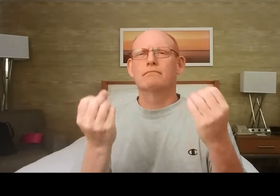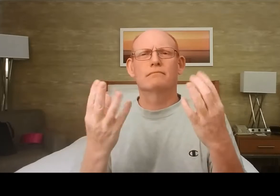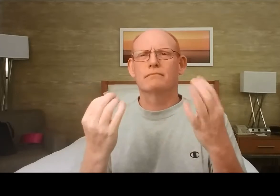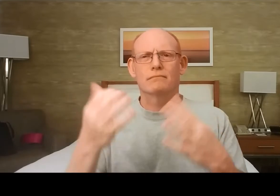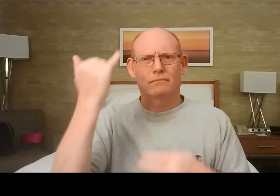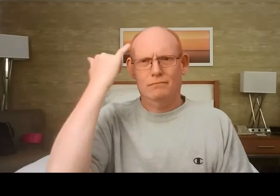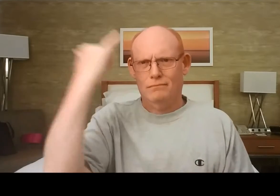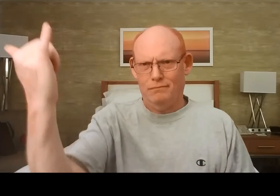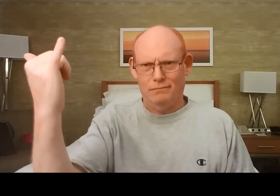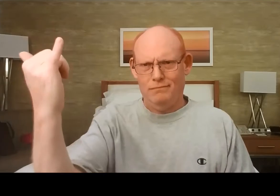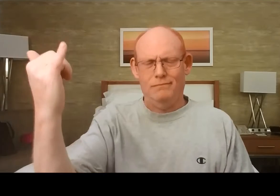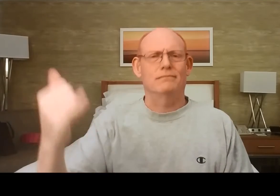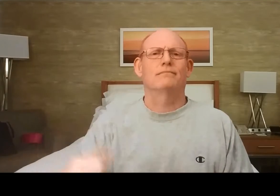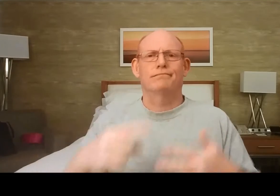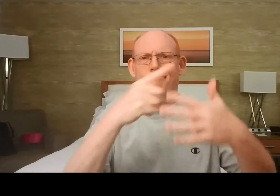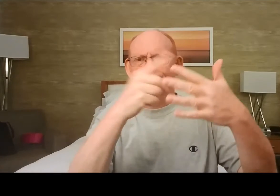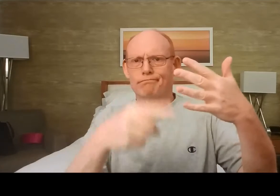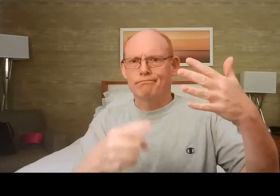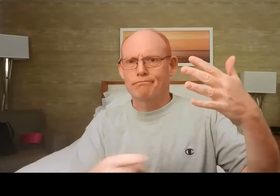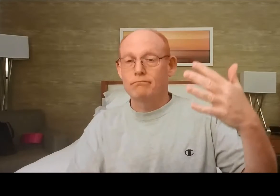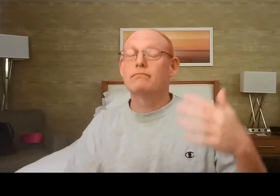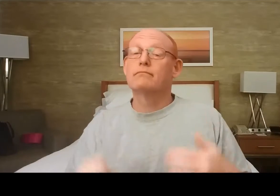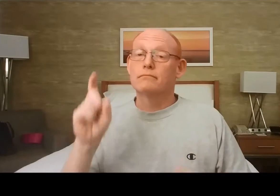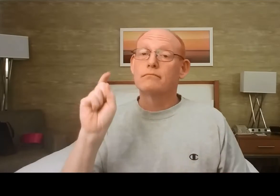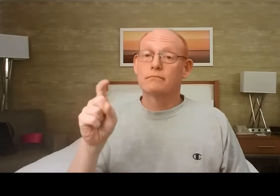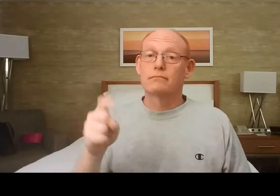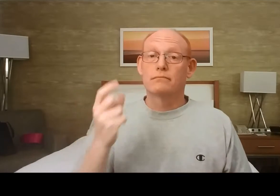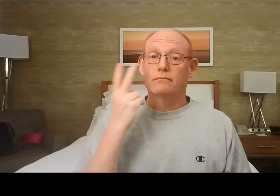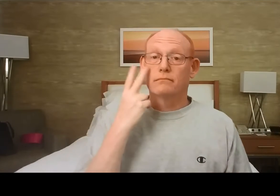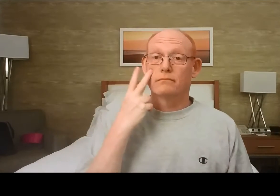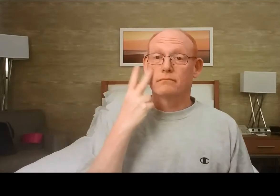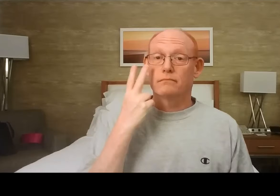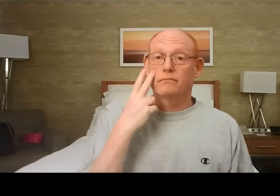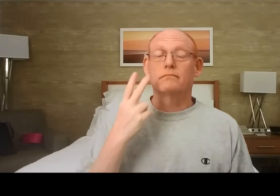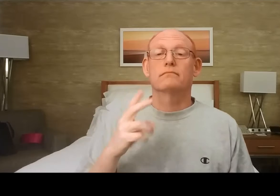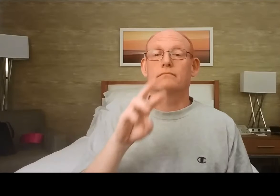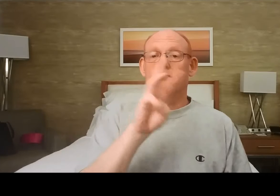So if you want to see all of my ideas, just go to my website. It's called